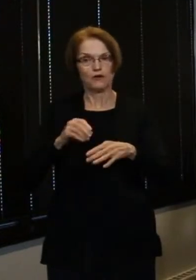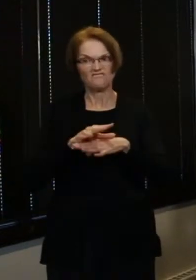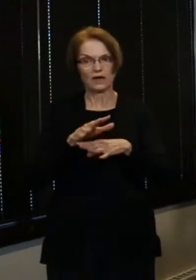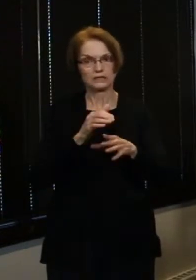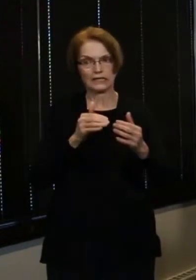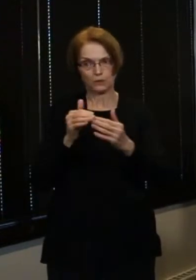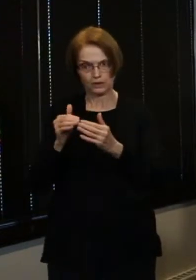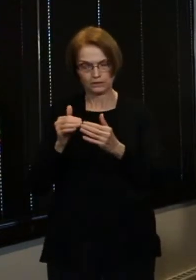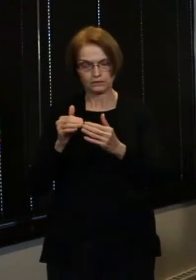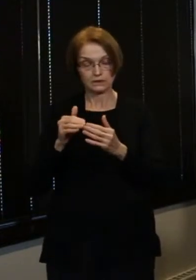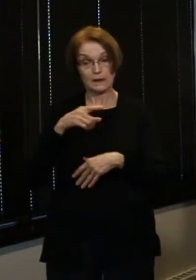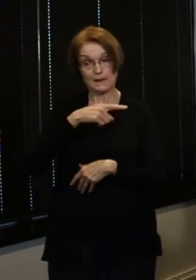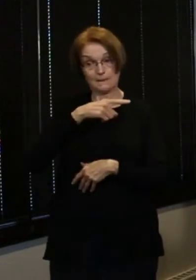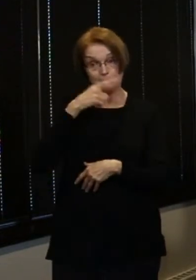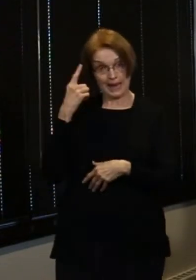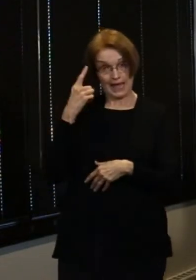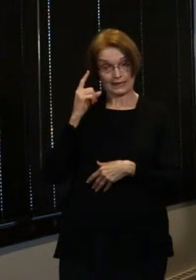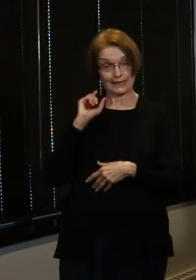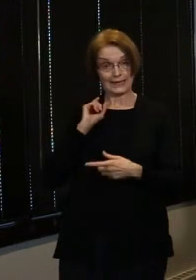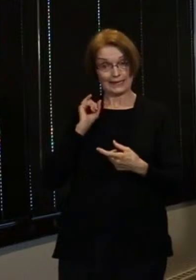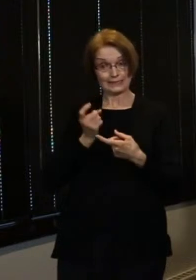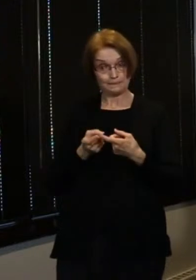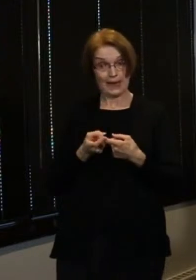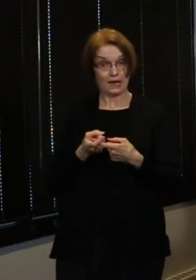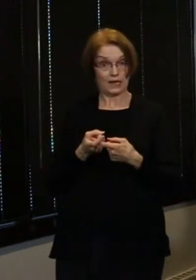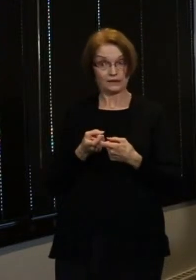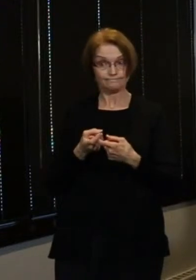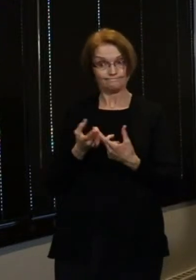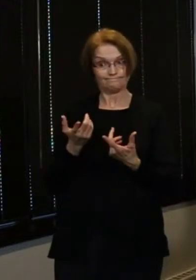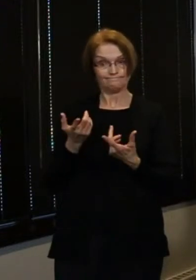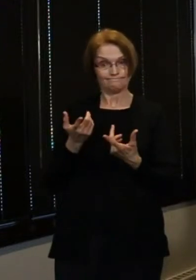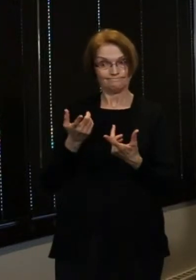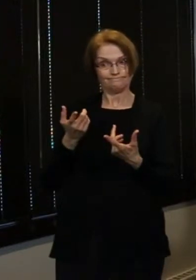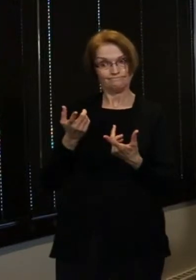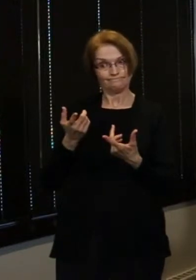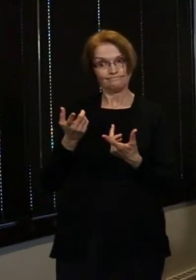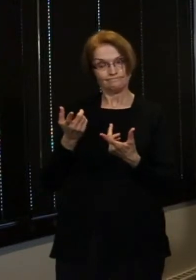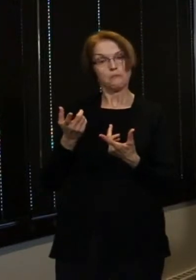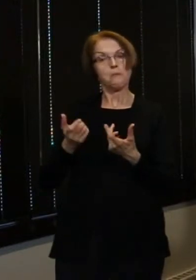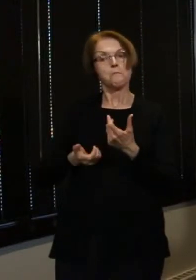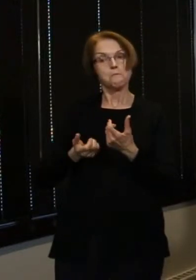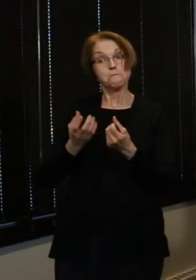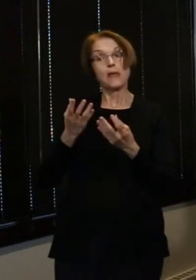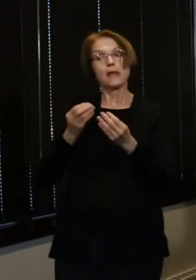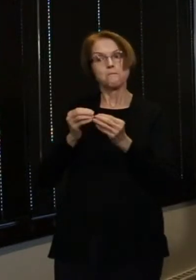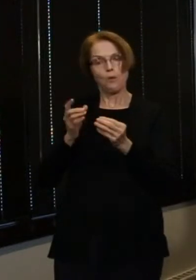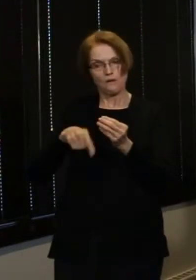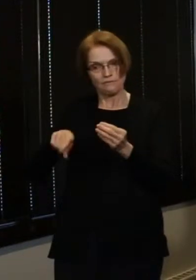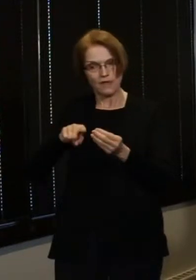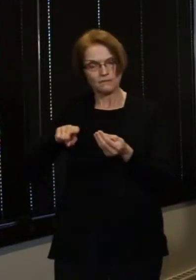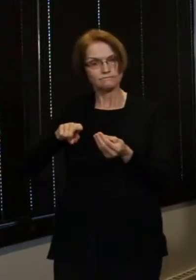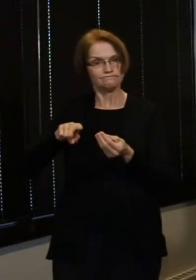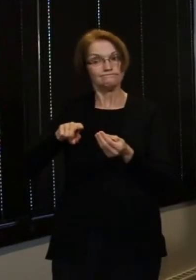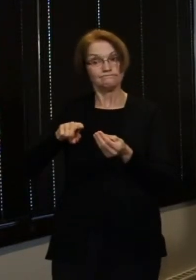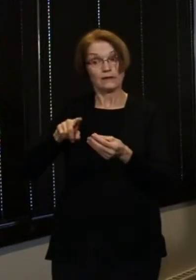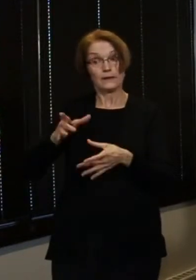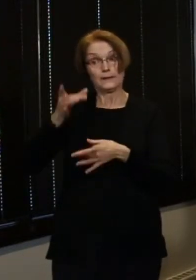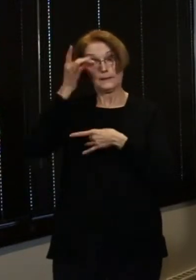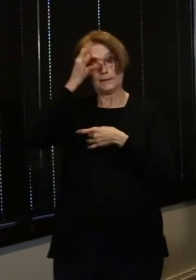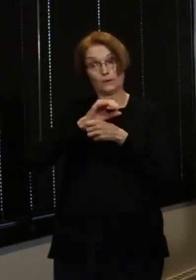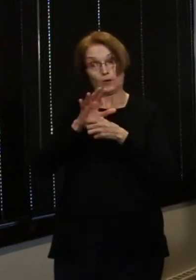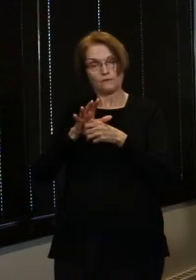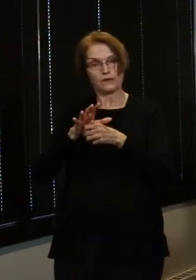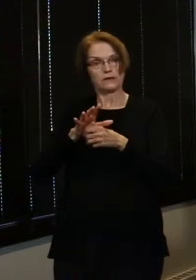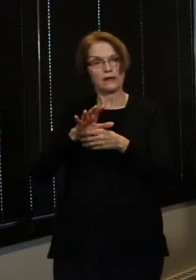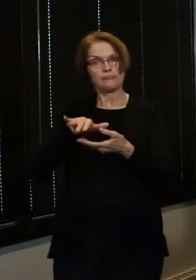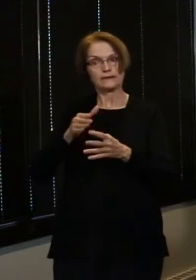that Black and Hispanic Americans have died of COVID-19 at disproportionate rates. And we see this